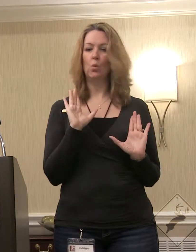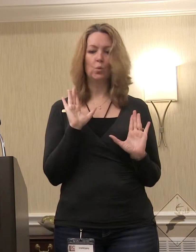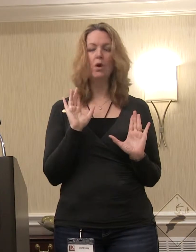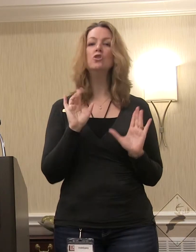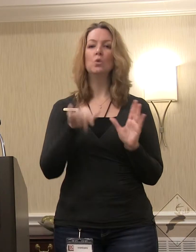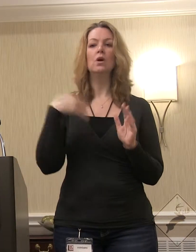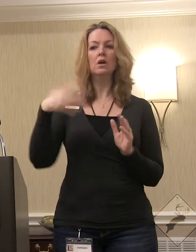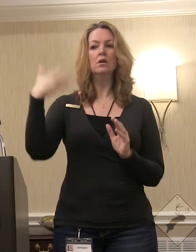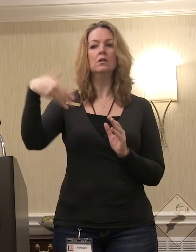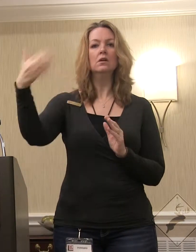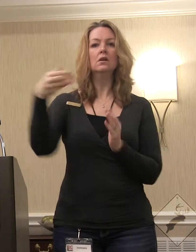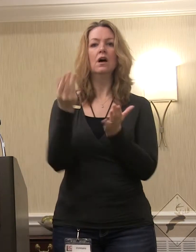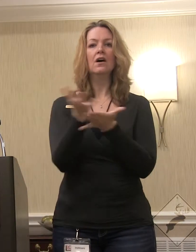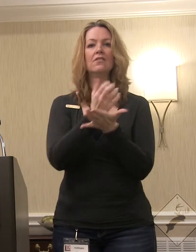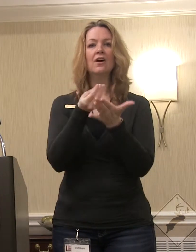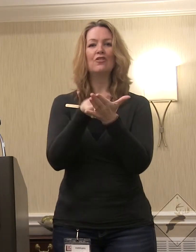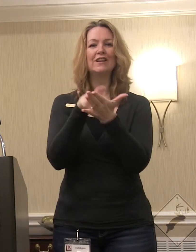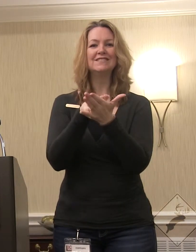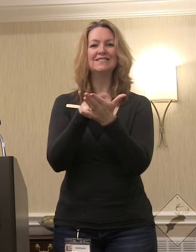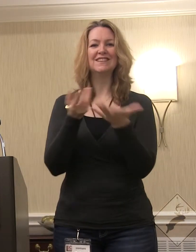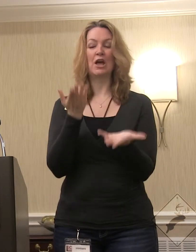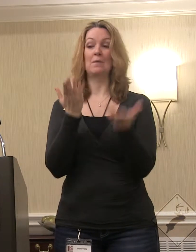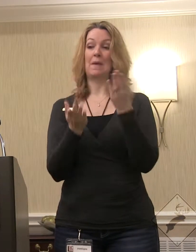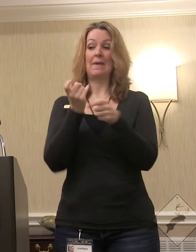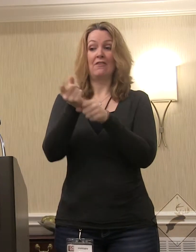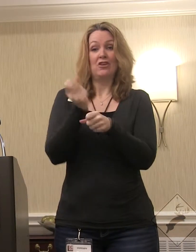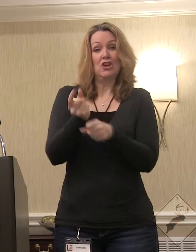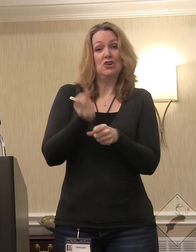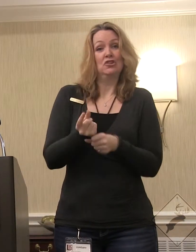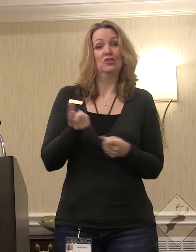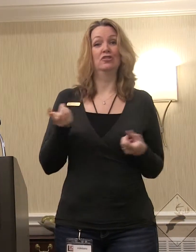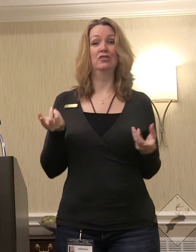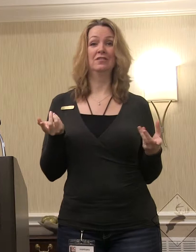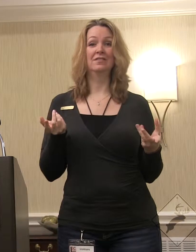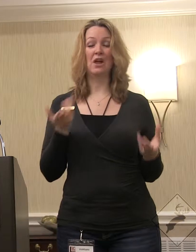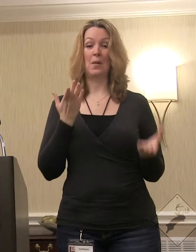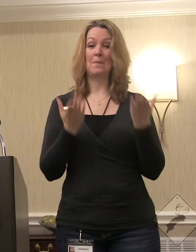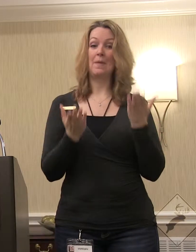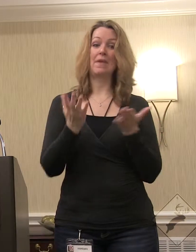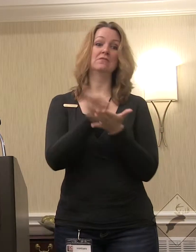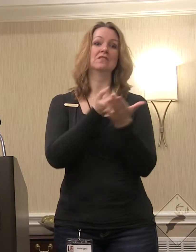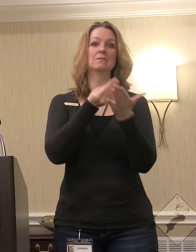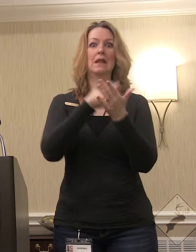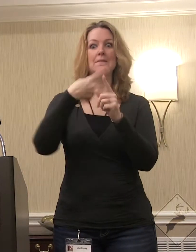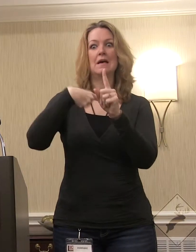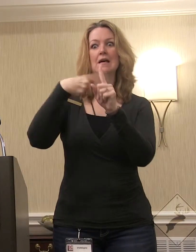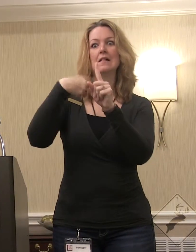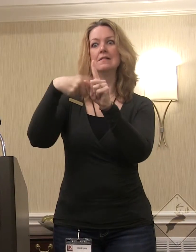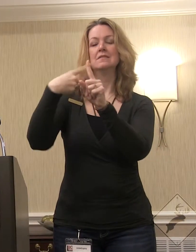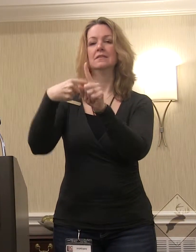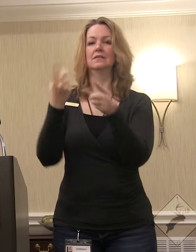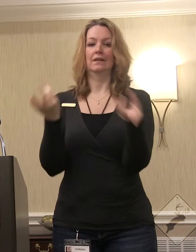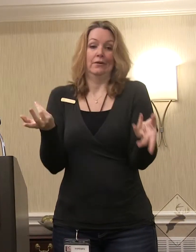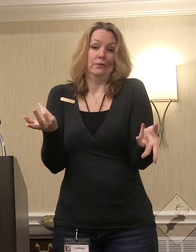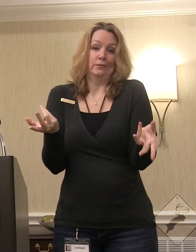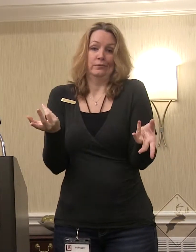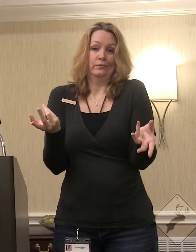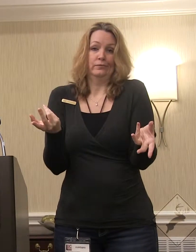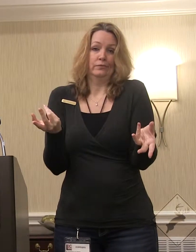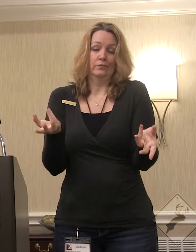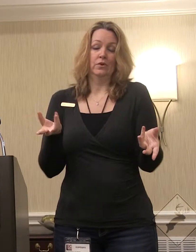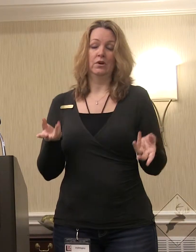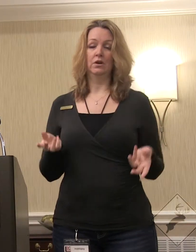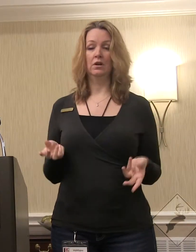fundraise often. You fundraise maybe annually. You may fundraise monthly, I don't